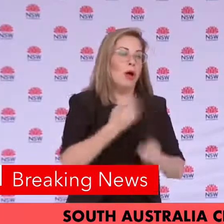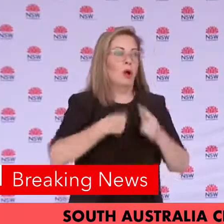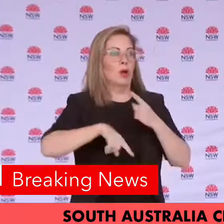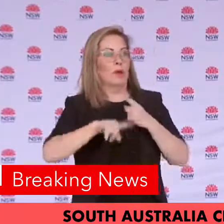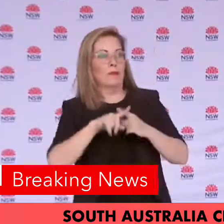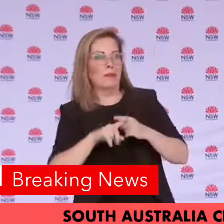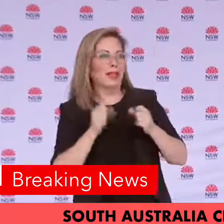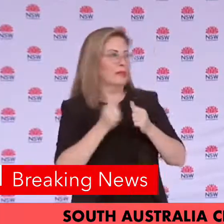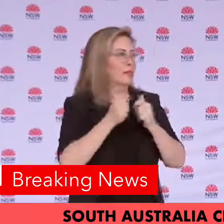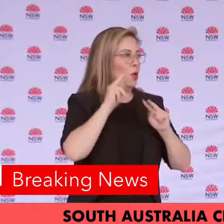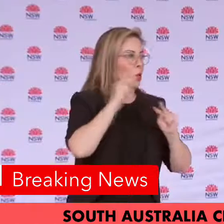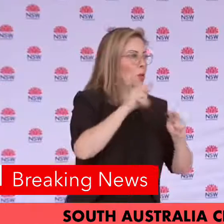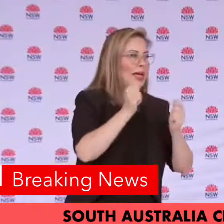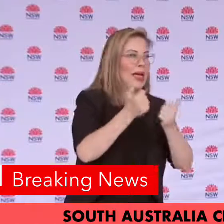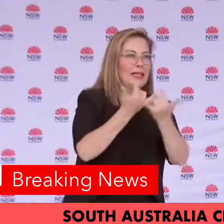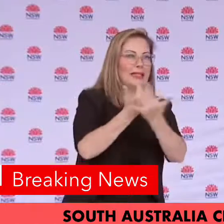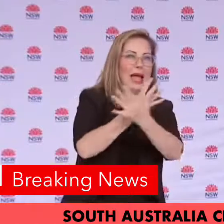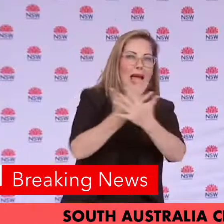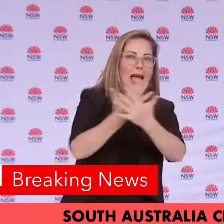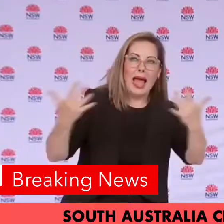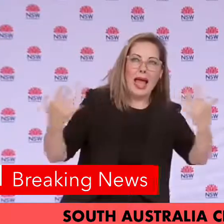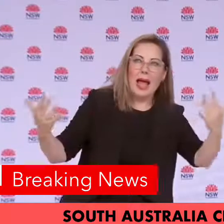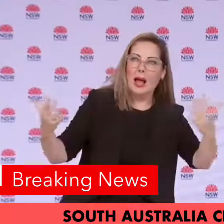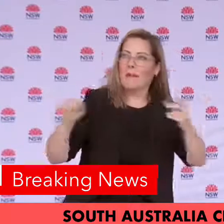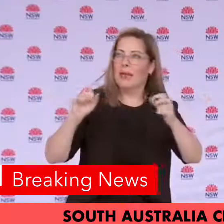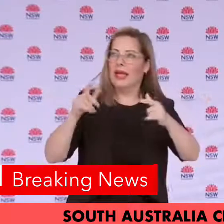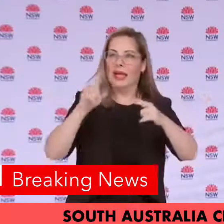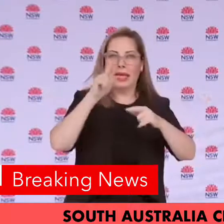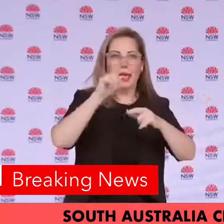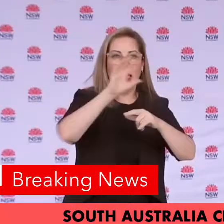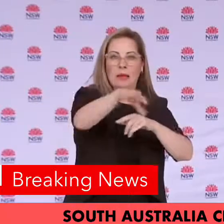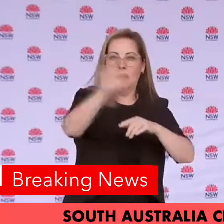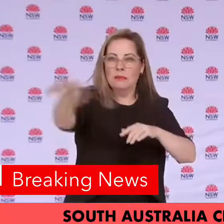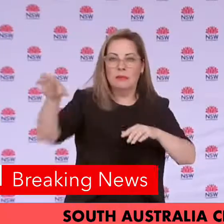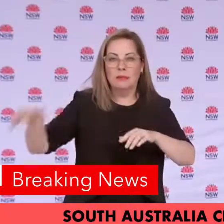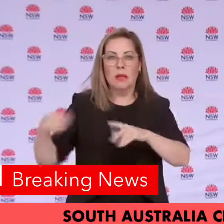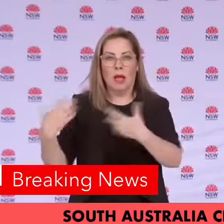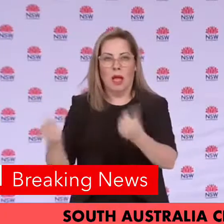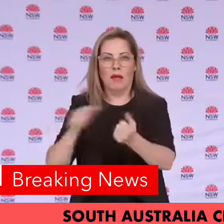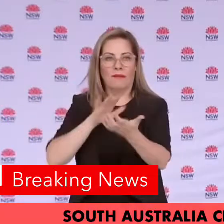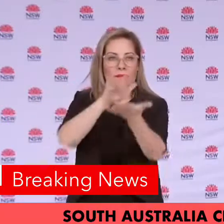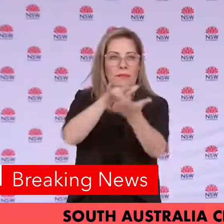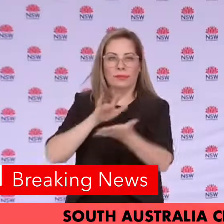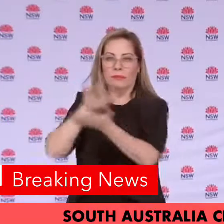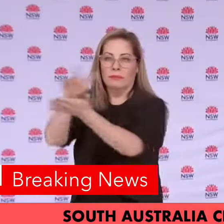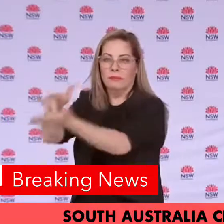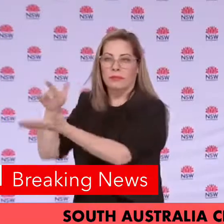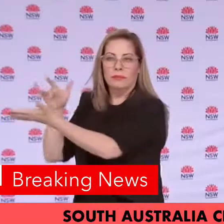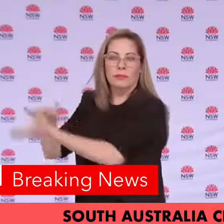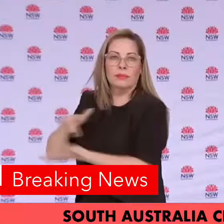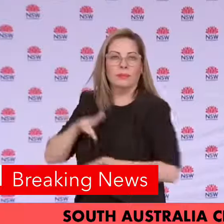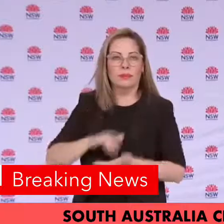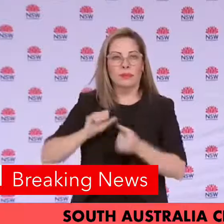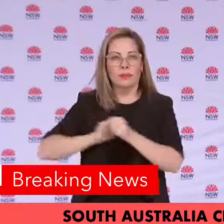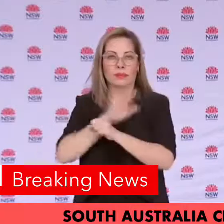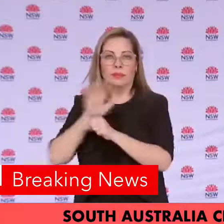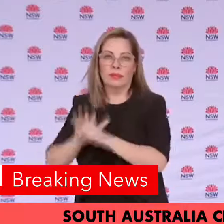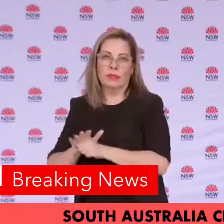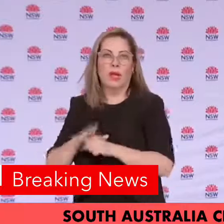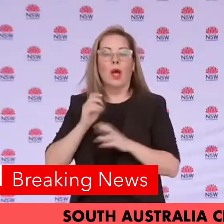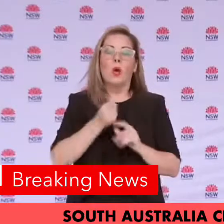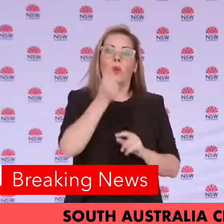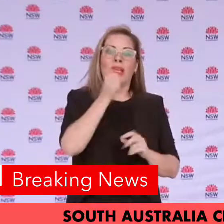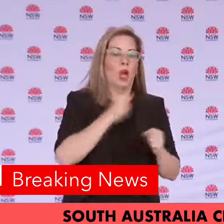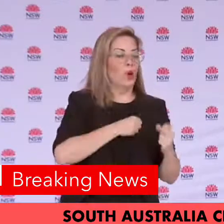multiplicity of venues and what that means outside of the Northern Beaches. And whilst the vast majority of cases are all linked to those two events on the